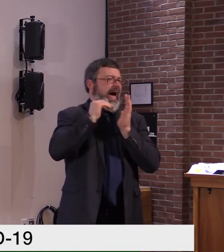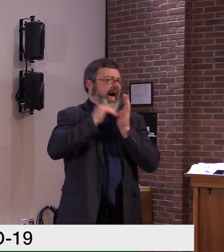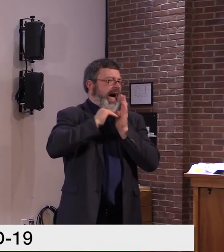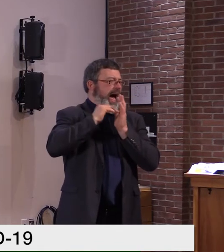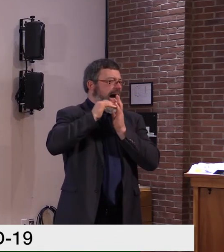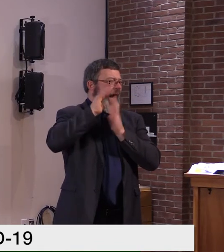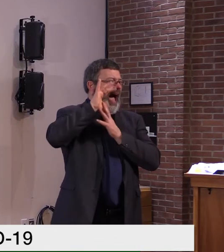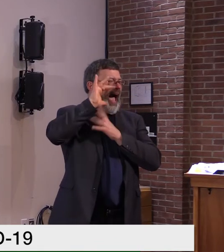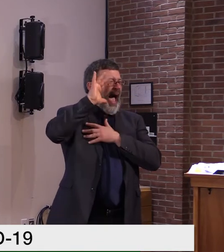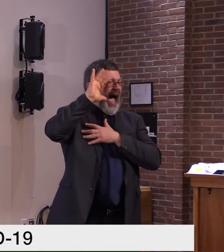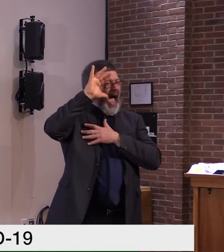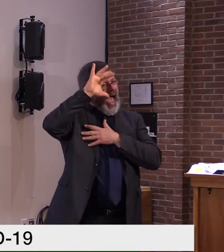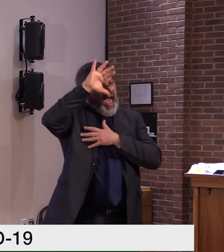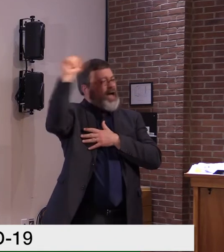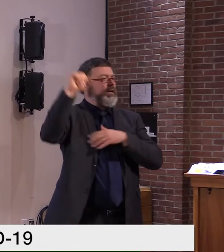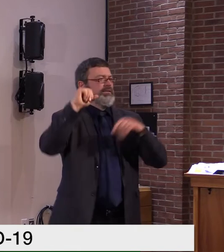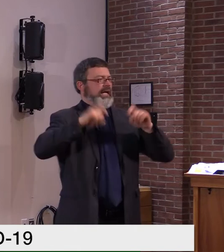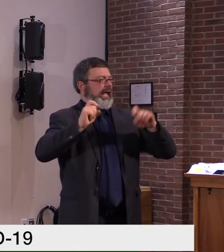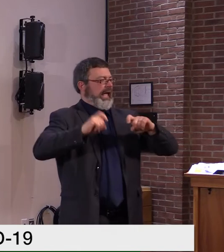an outlier, Steve.